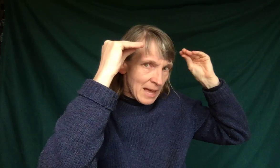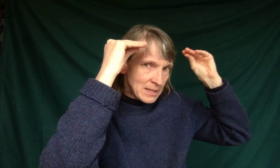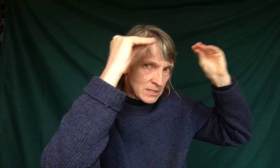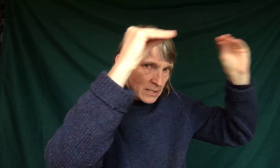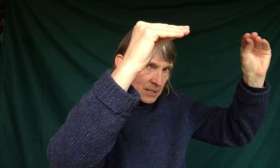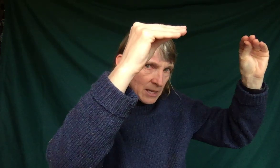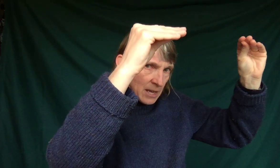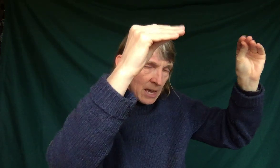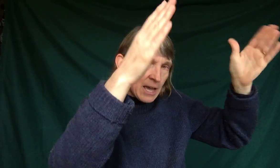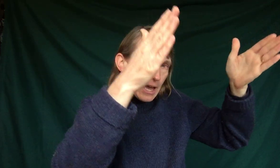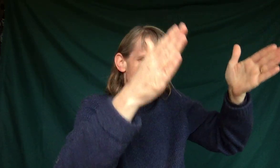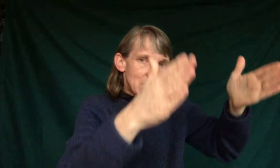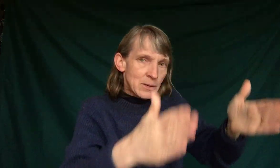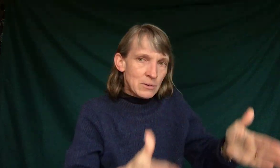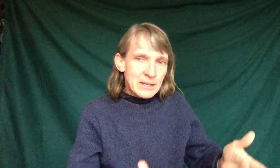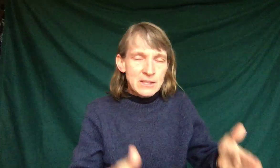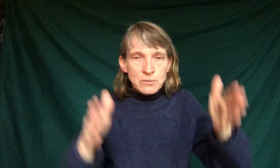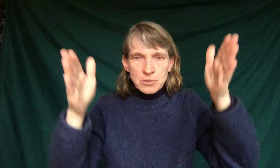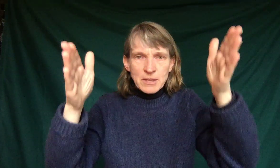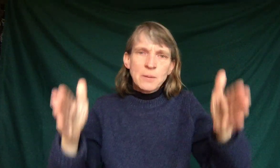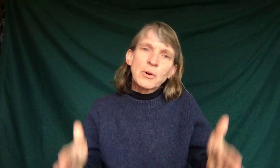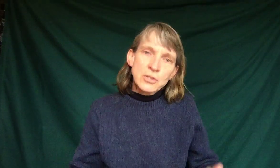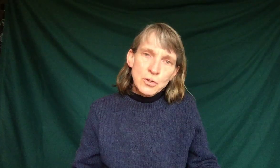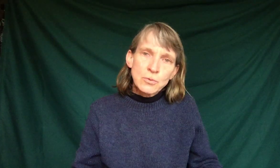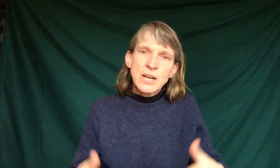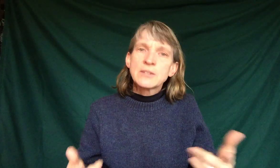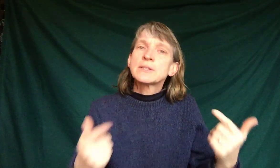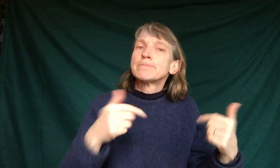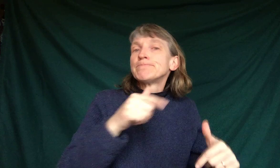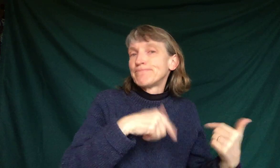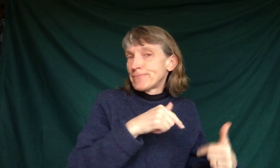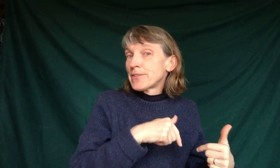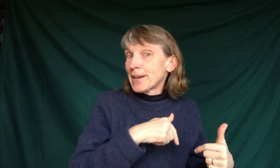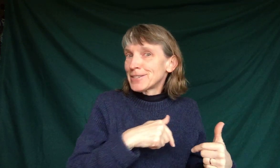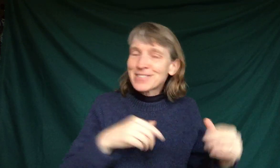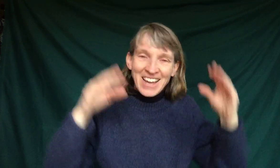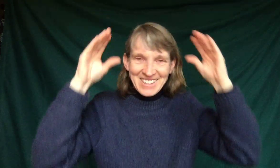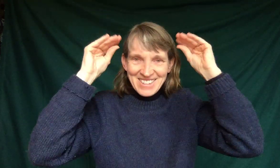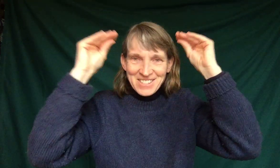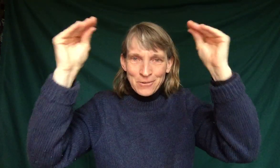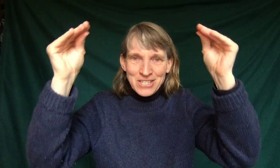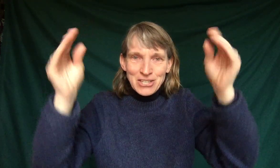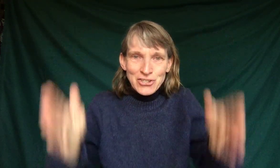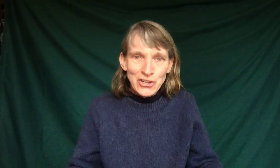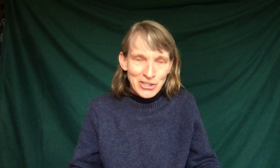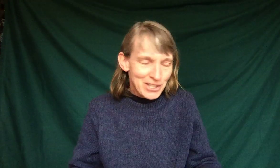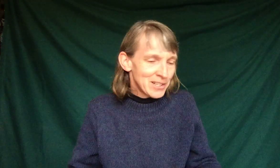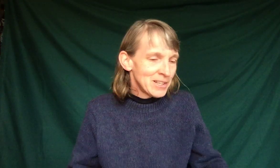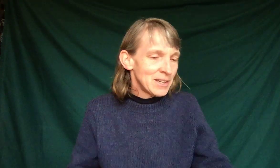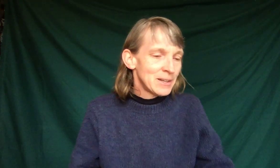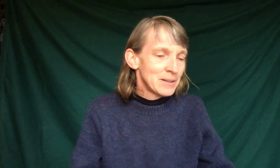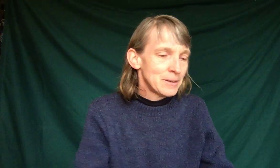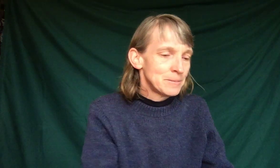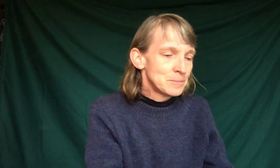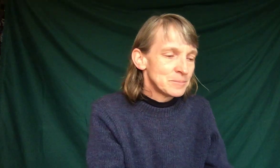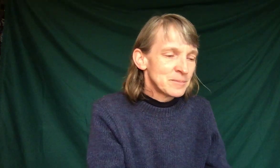class. And then we go like this, which means a person who does the thing I just signed. So teacher.